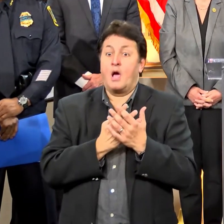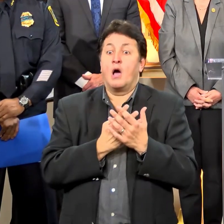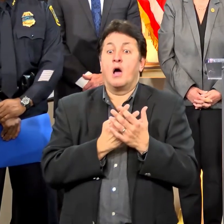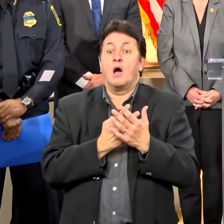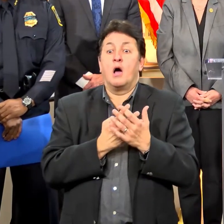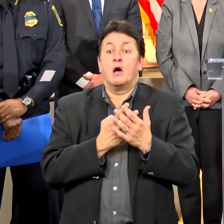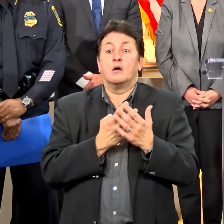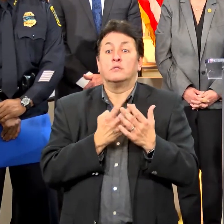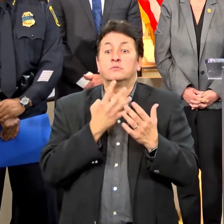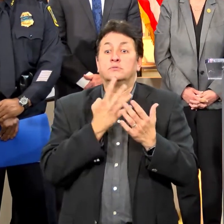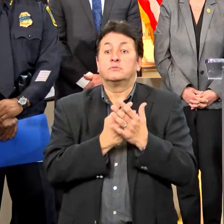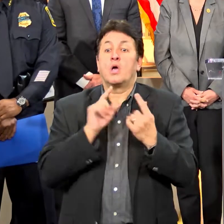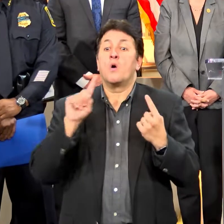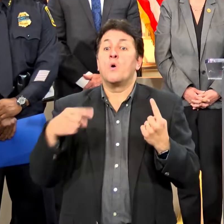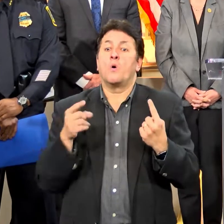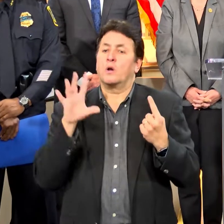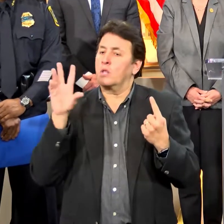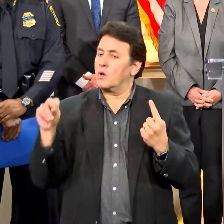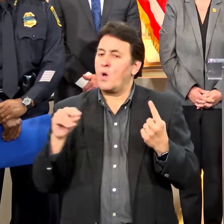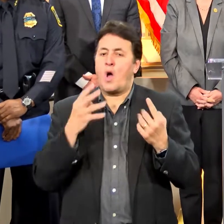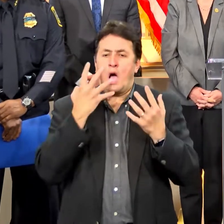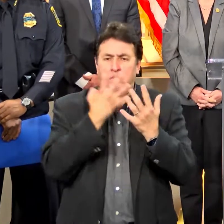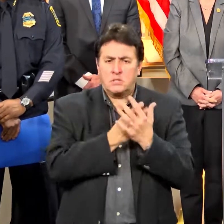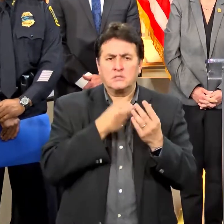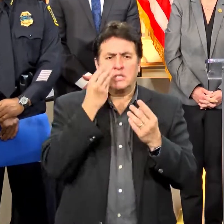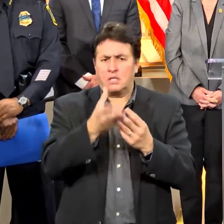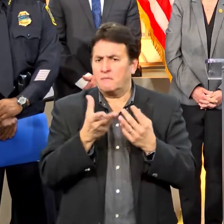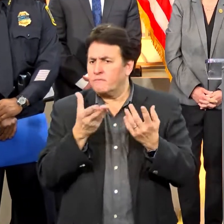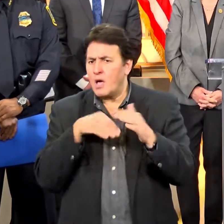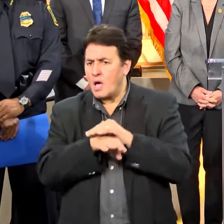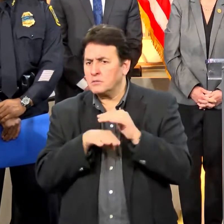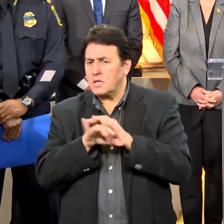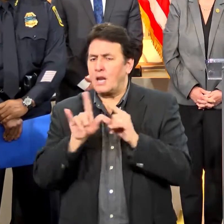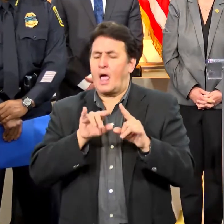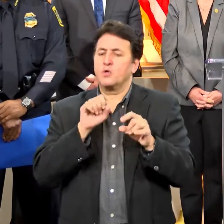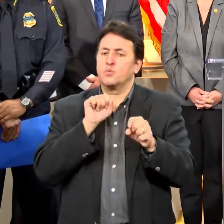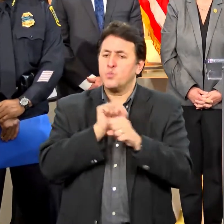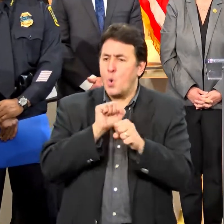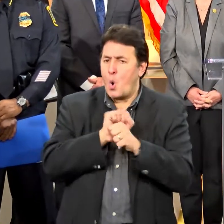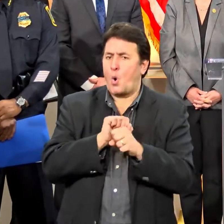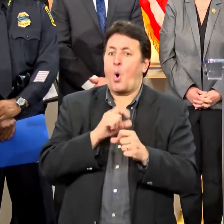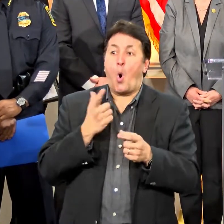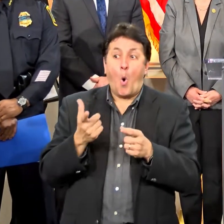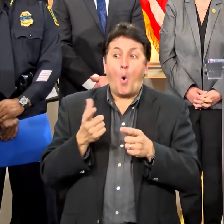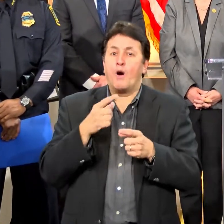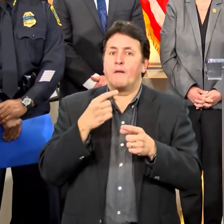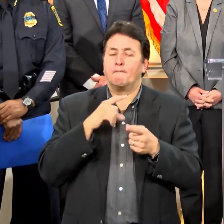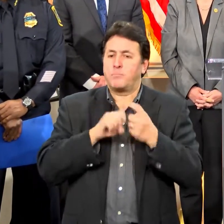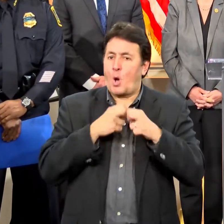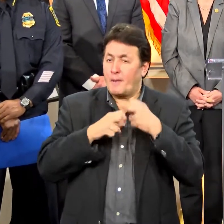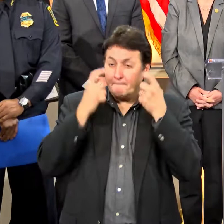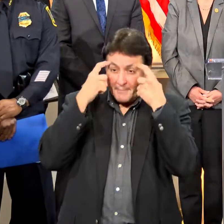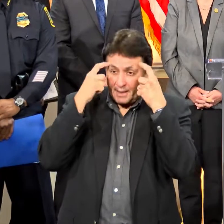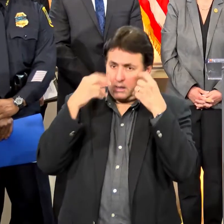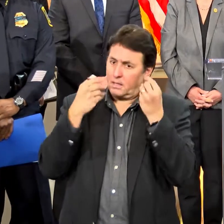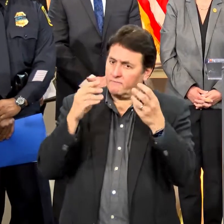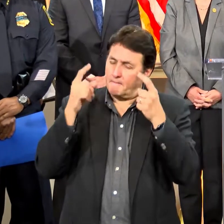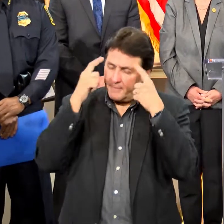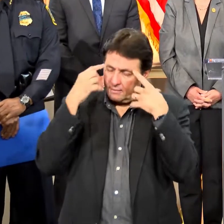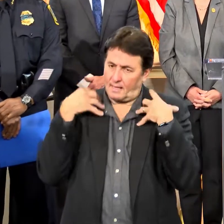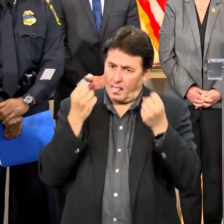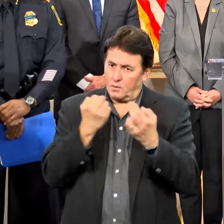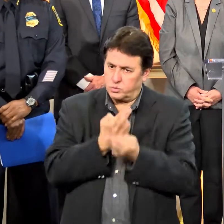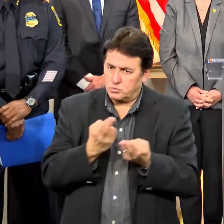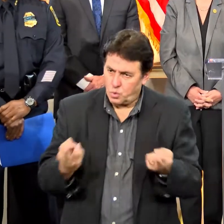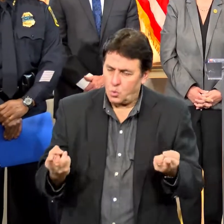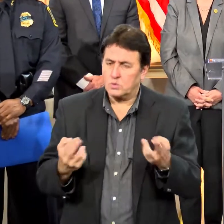to workforce development tools, mental and behavioral health resources, housing, and other basic needs. To date, the